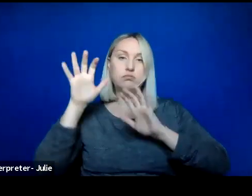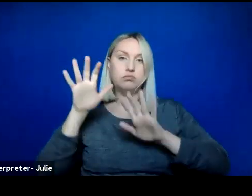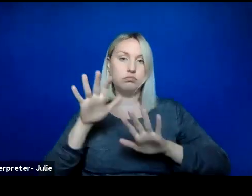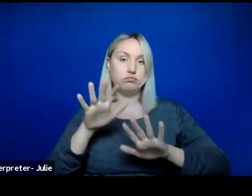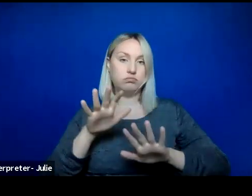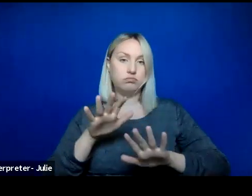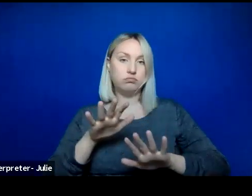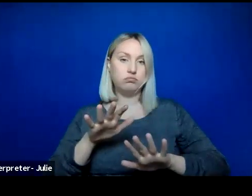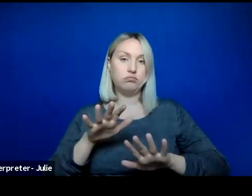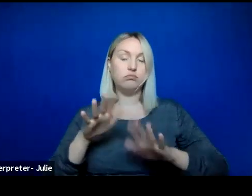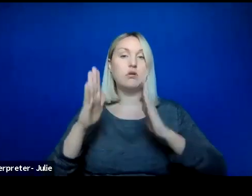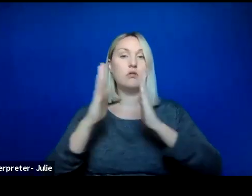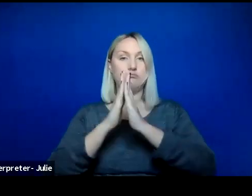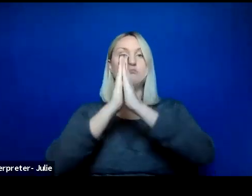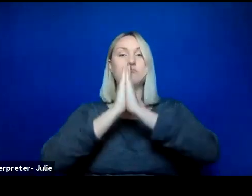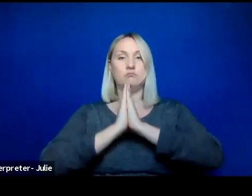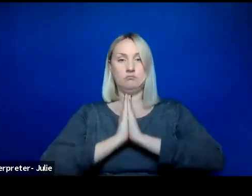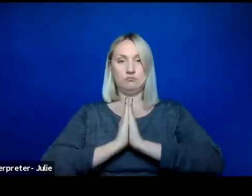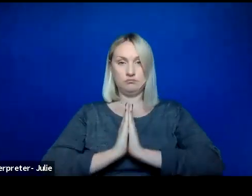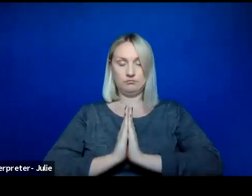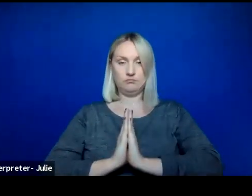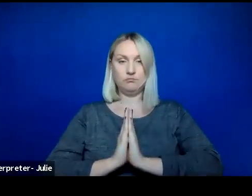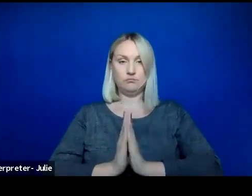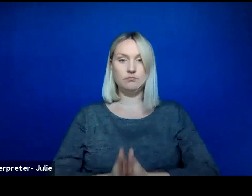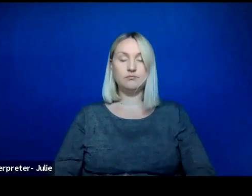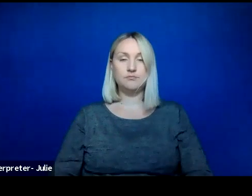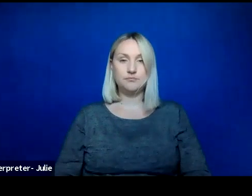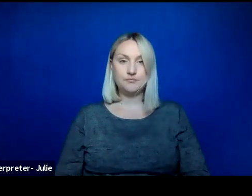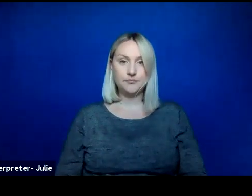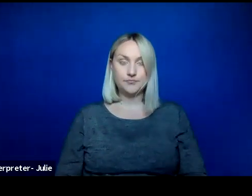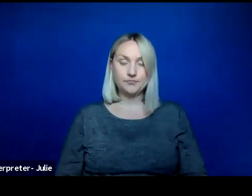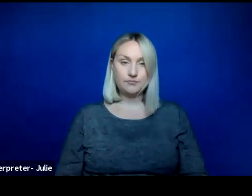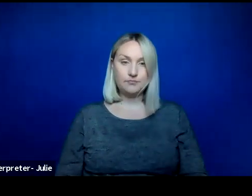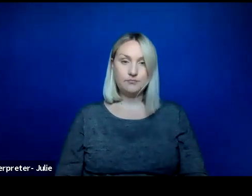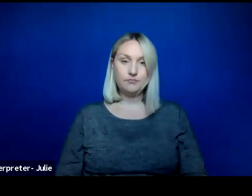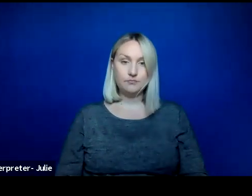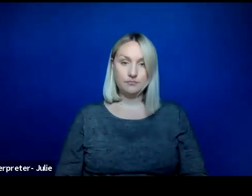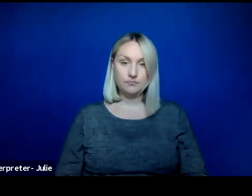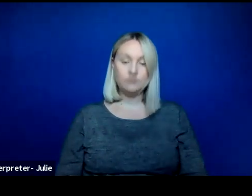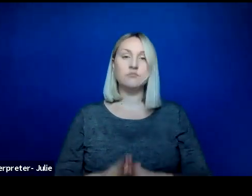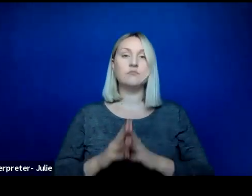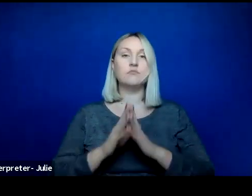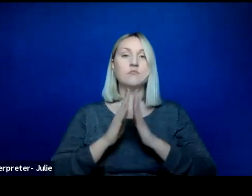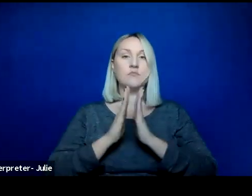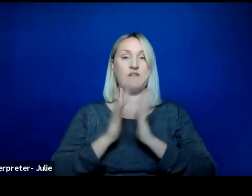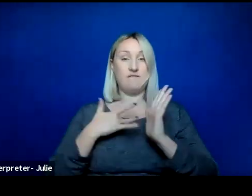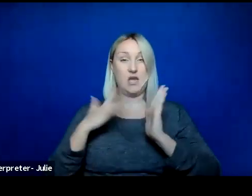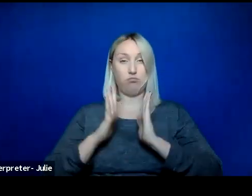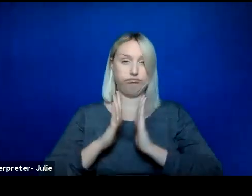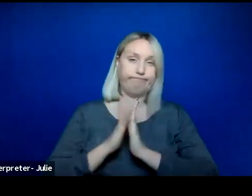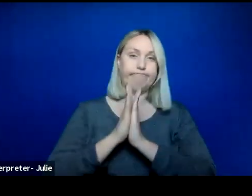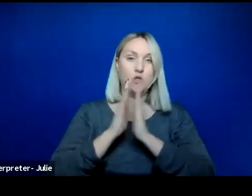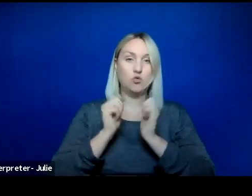up, press them together at the center of the chest. Press the hands together and spread